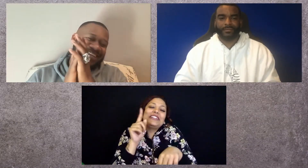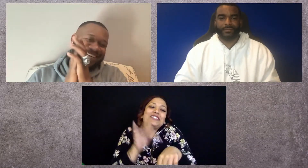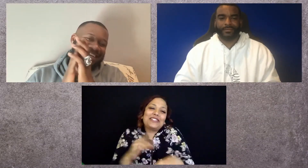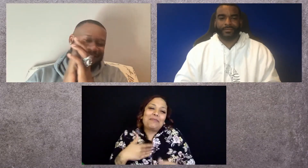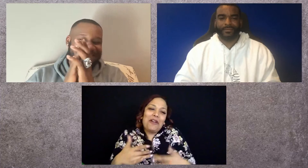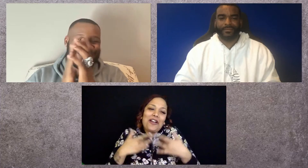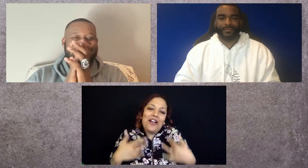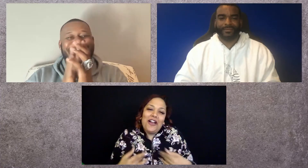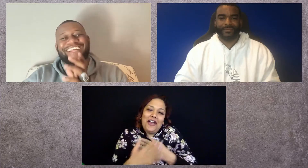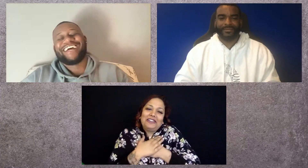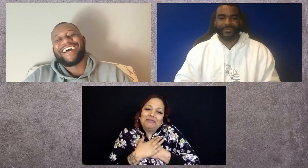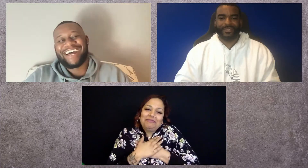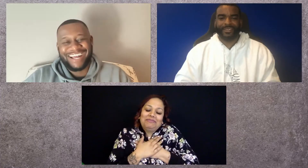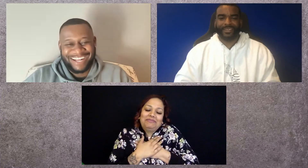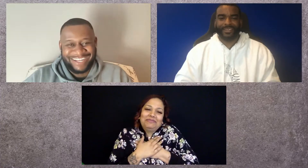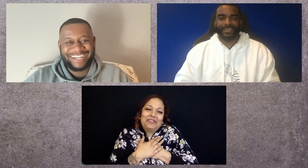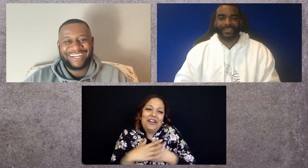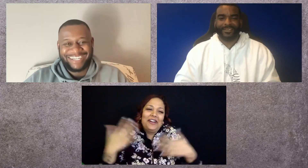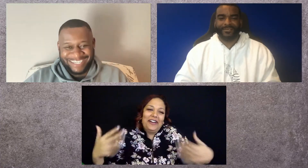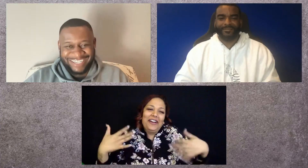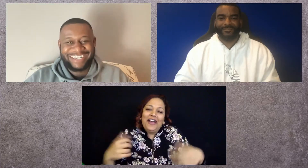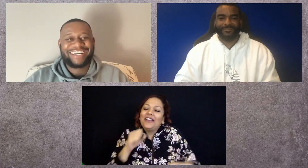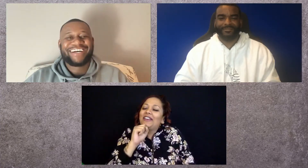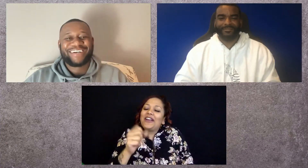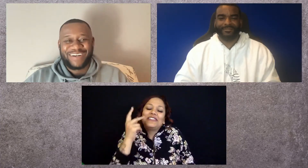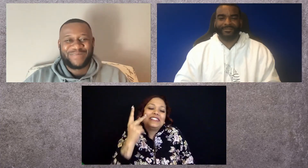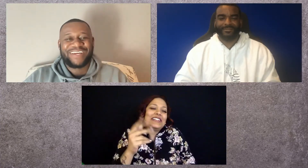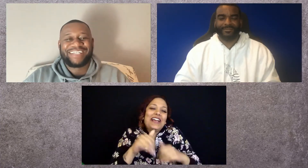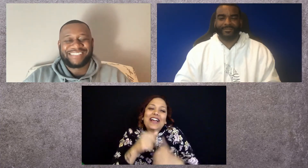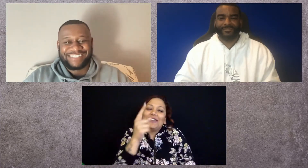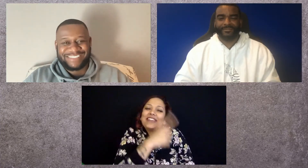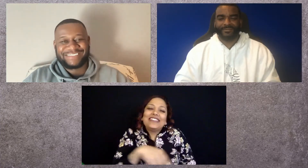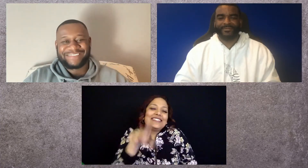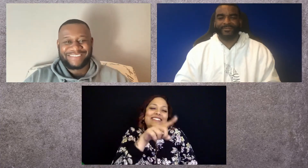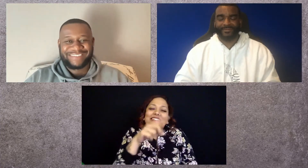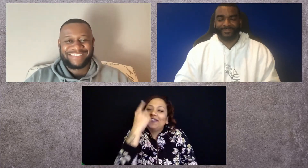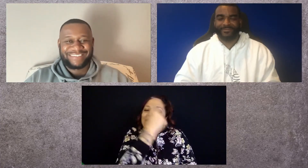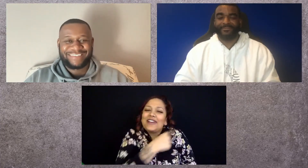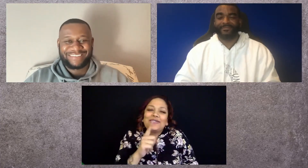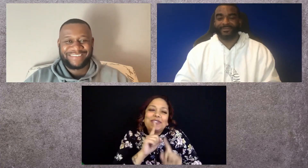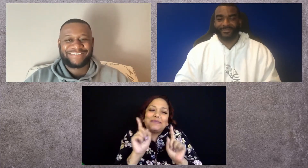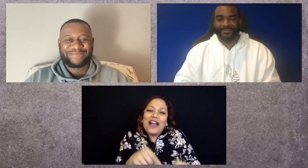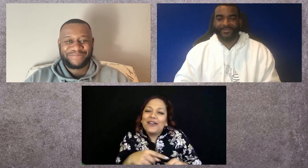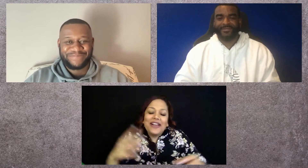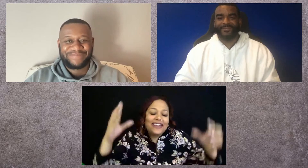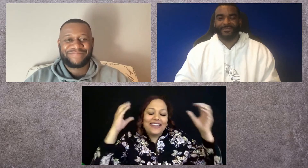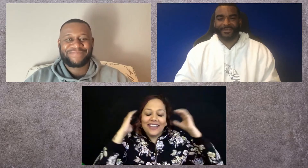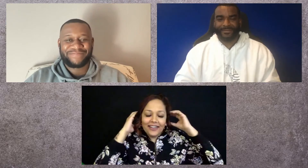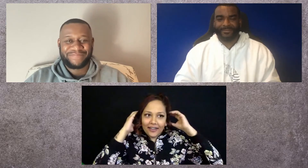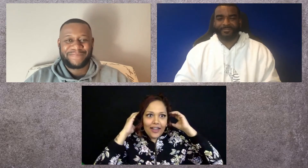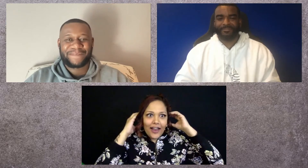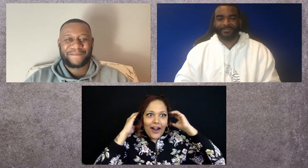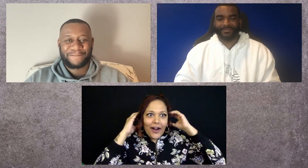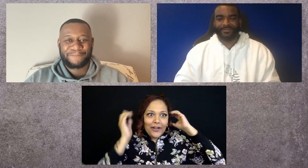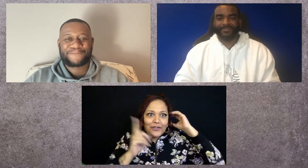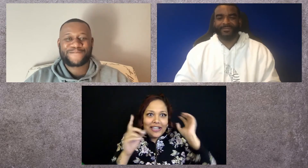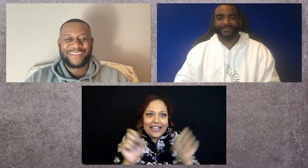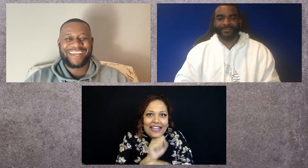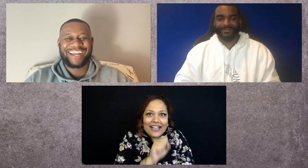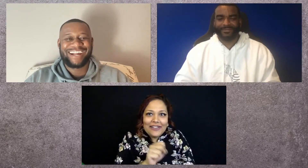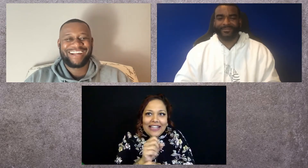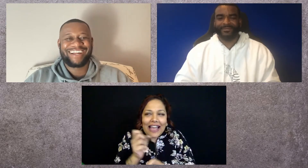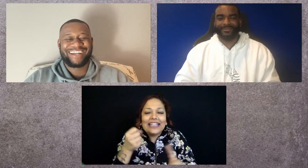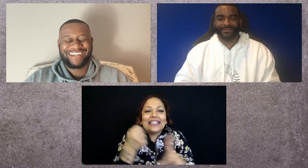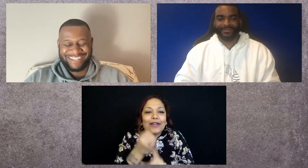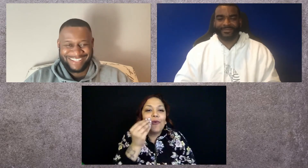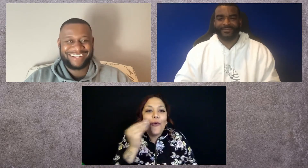Okay, I'm verklempt. You touch my heart. Amazing. I love seeing the faces and the responses when they